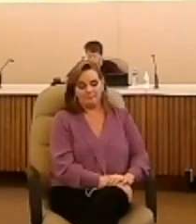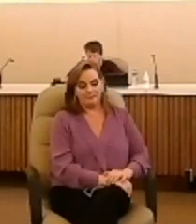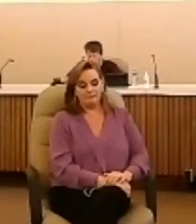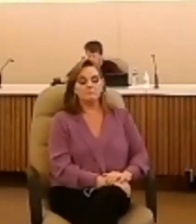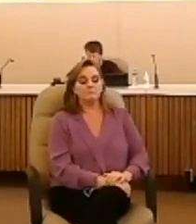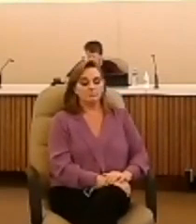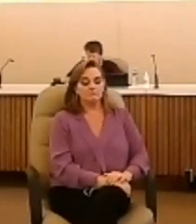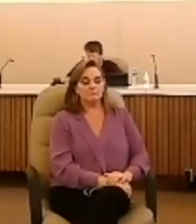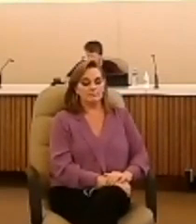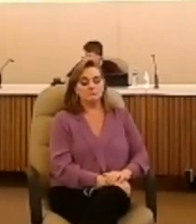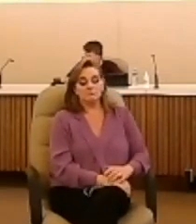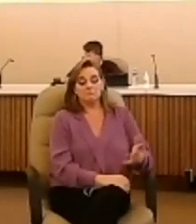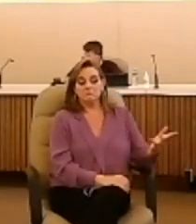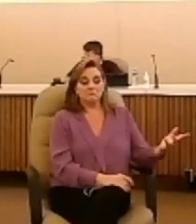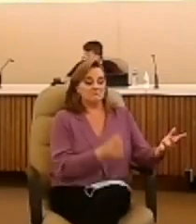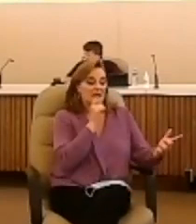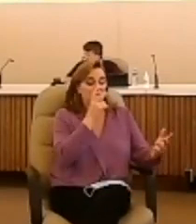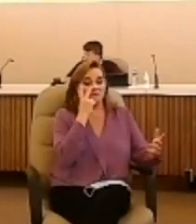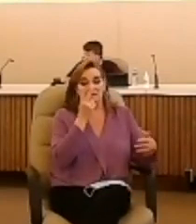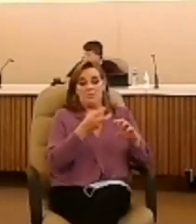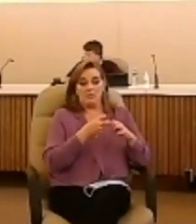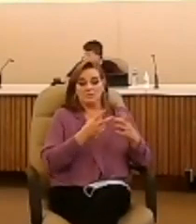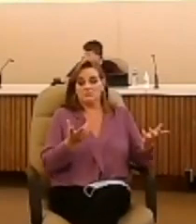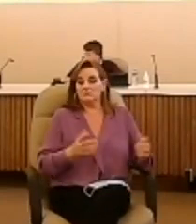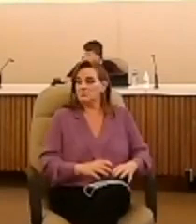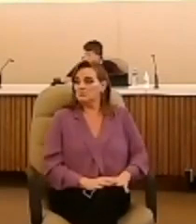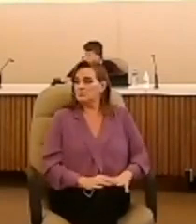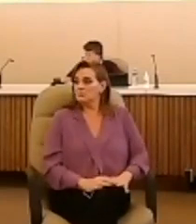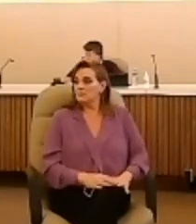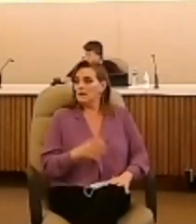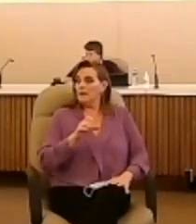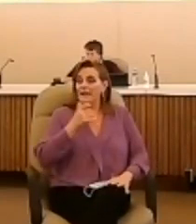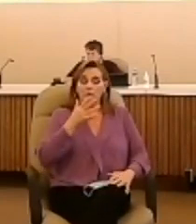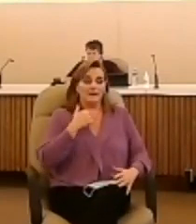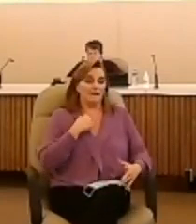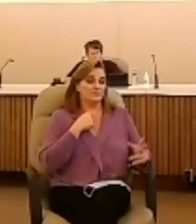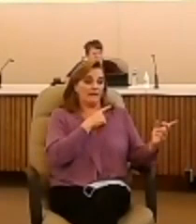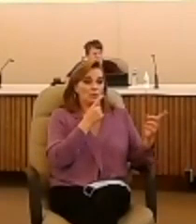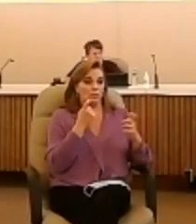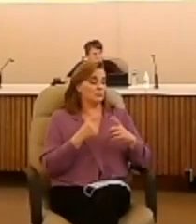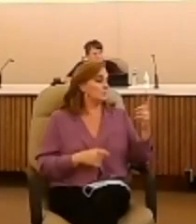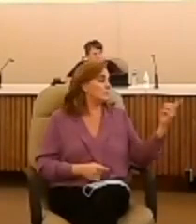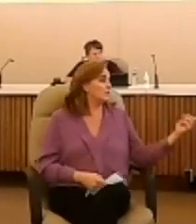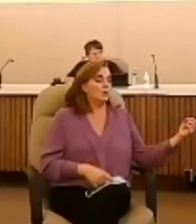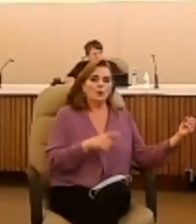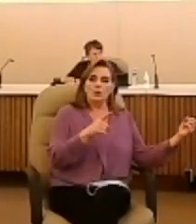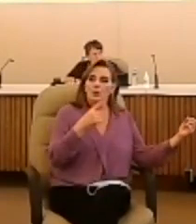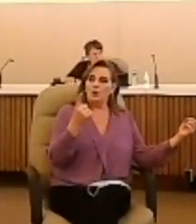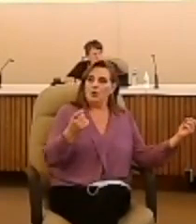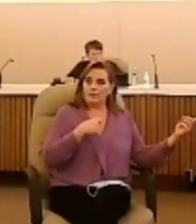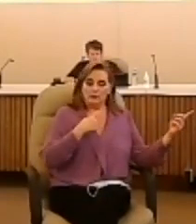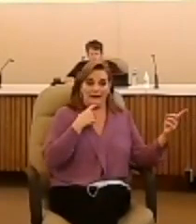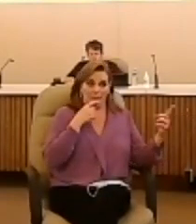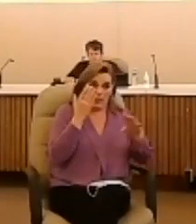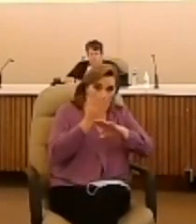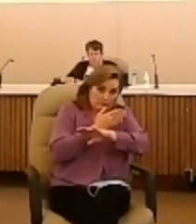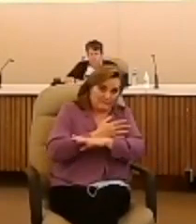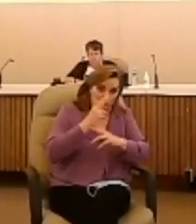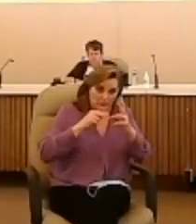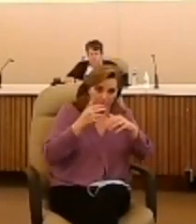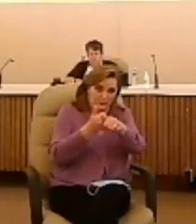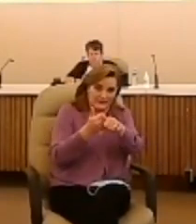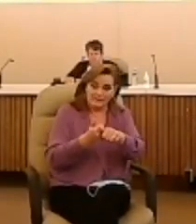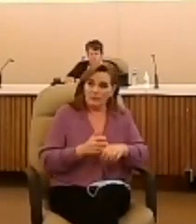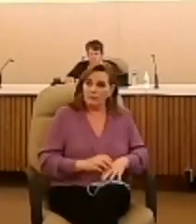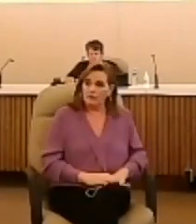I see absolutely no issues with this. I don't know if anybody has any further questions. Just one. Are you gonna do a lot of renovations to the building